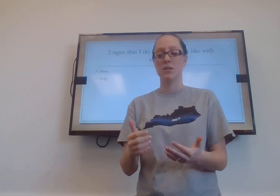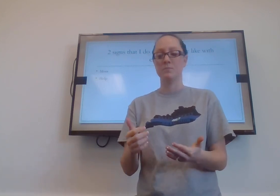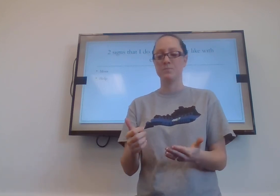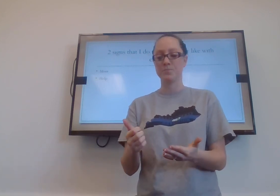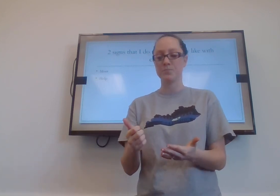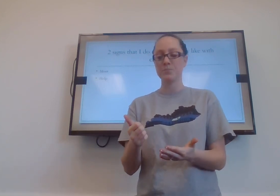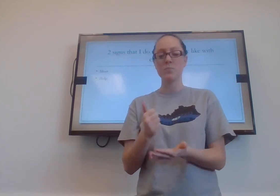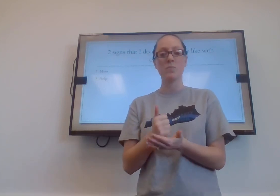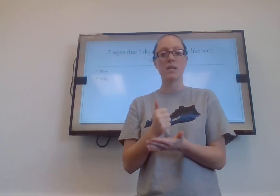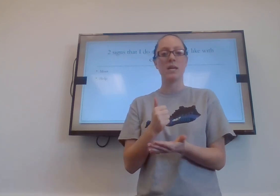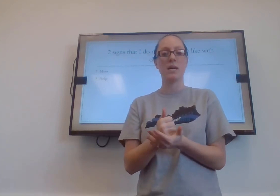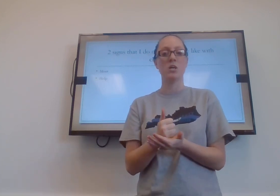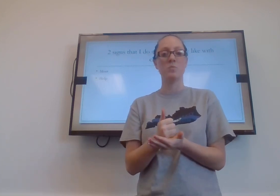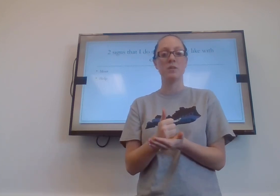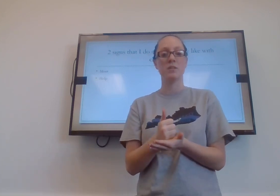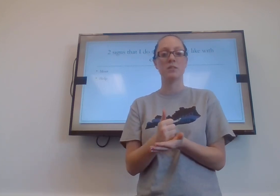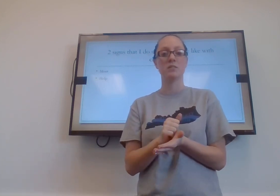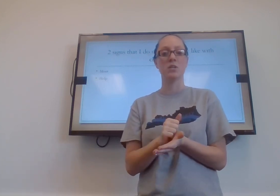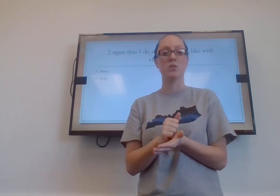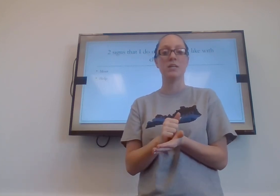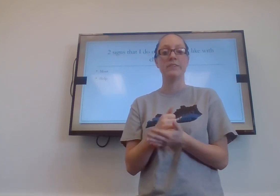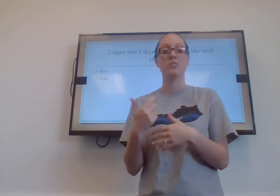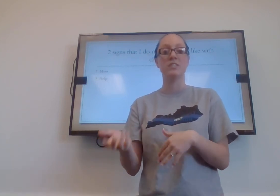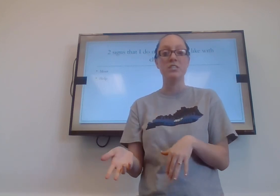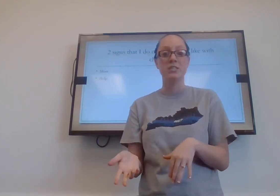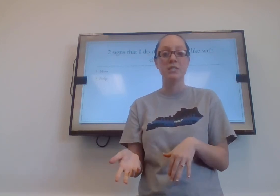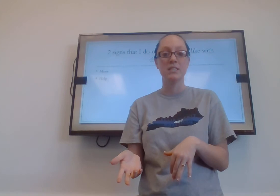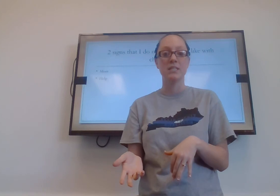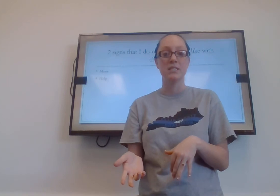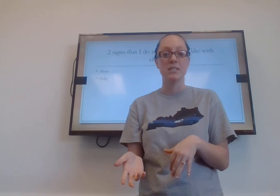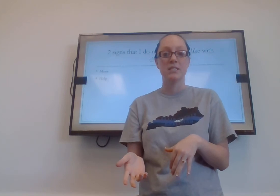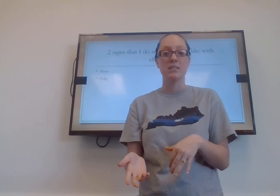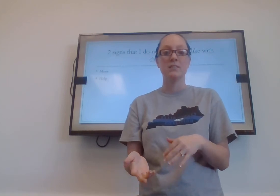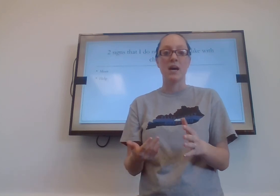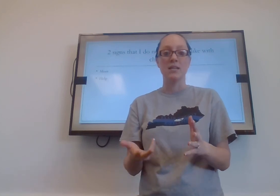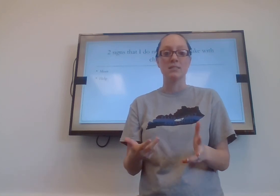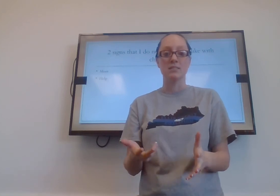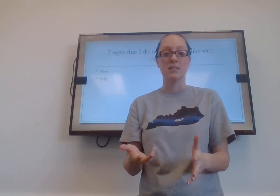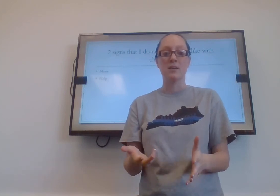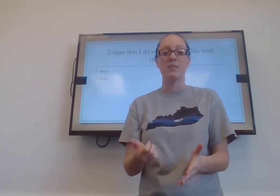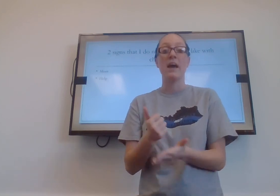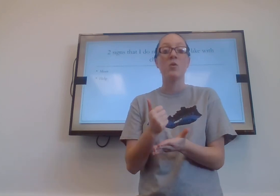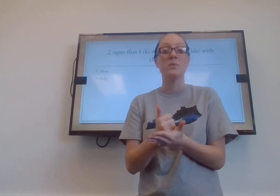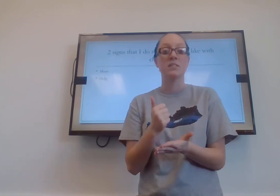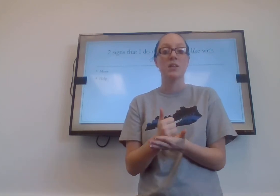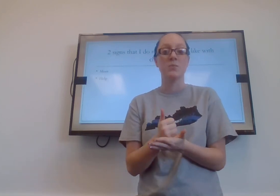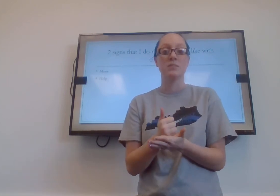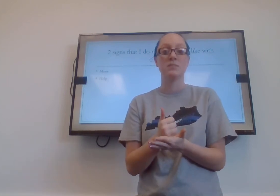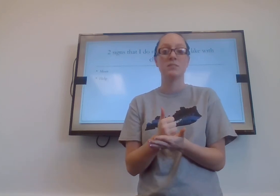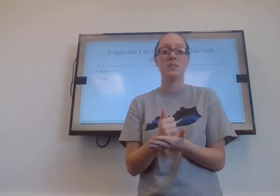So help. So you were teaching a kid signs and stuff. Help is another one